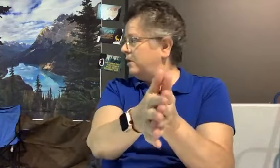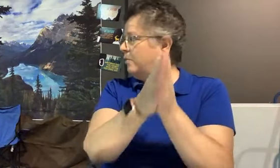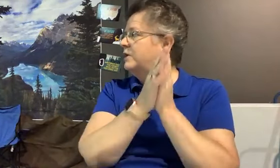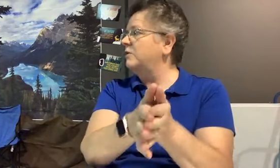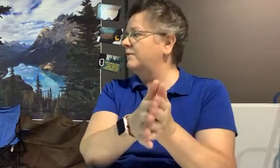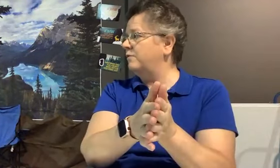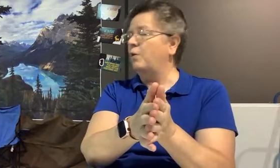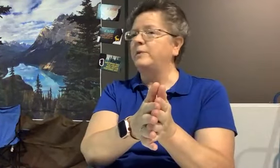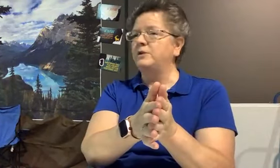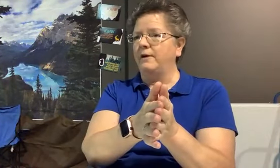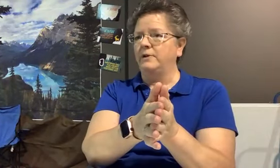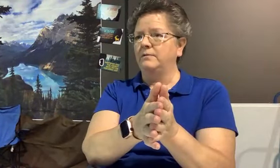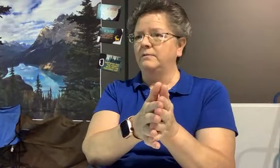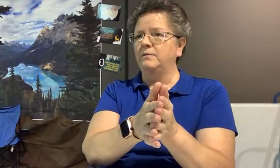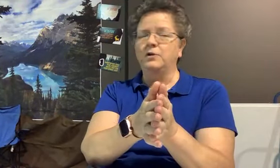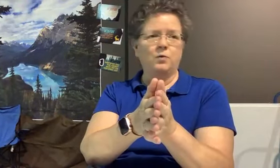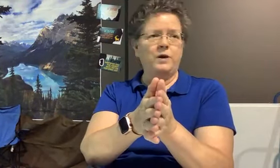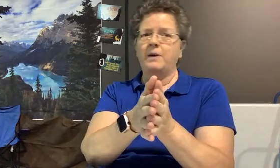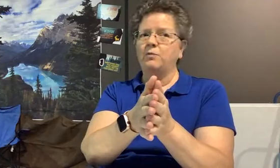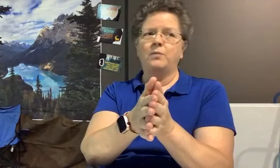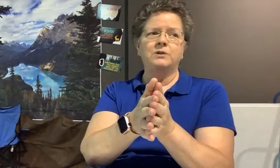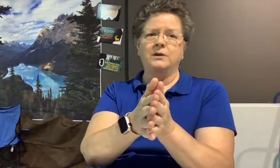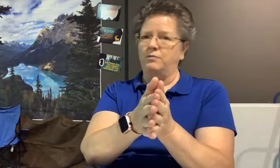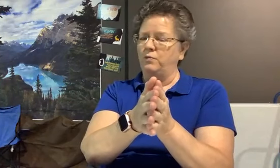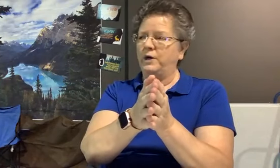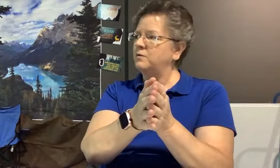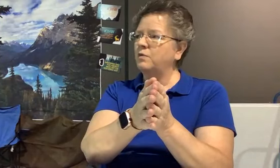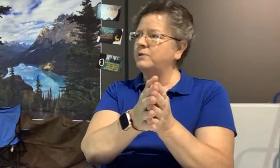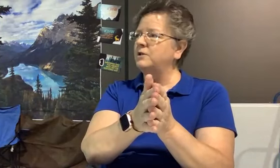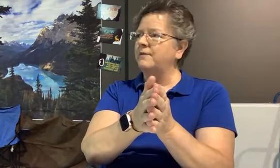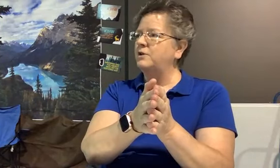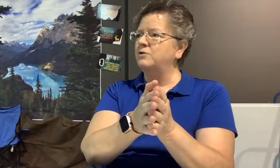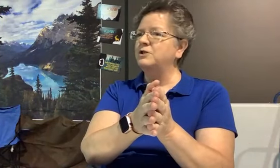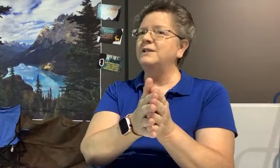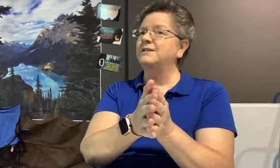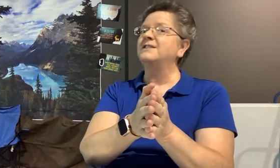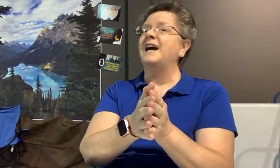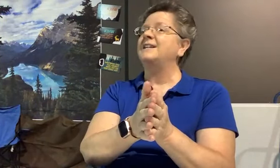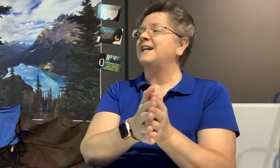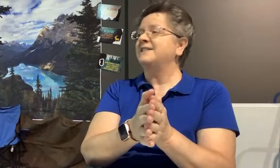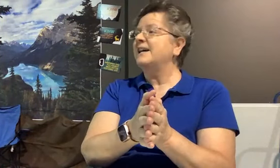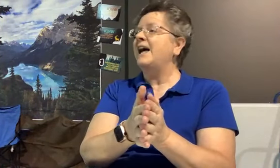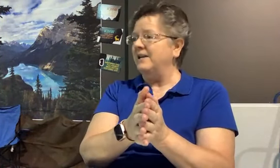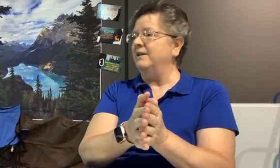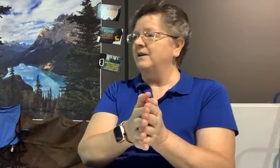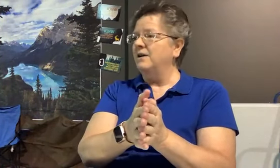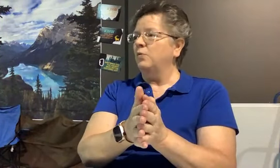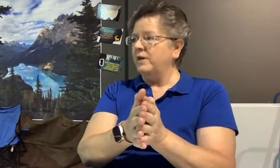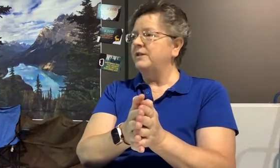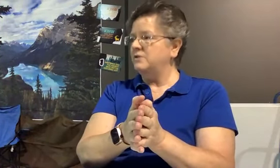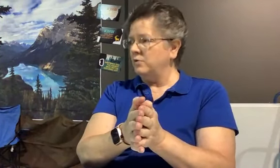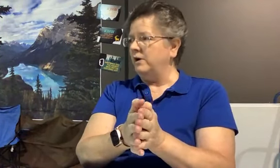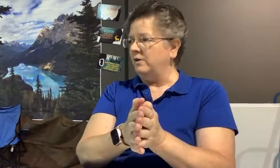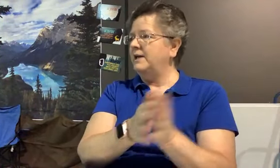and we know that from Romans 11. You go read about Romans, and read in Romans 11, and you'll see it says God is not done with Israel. He has